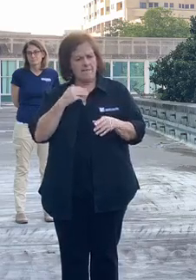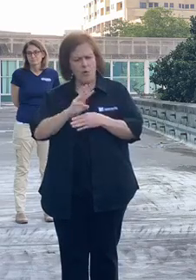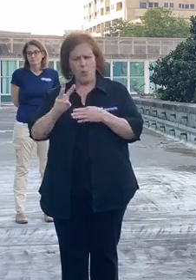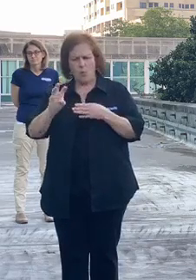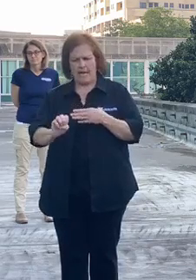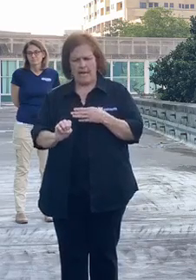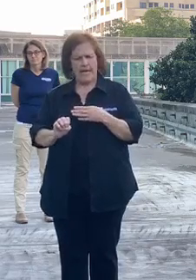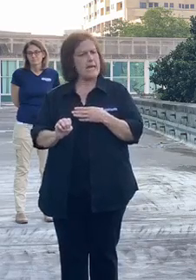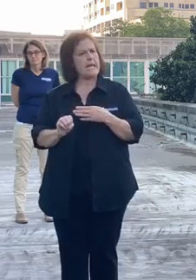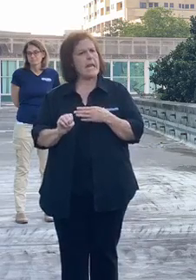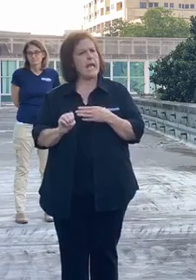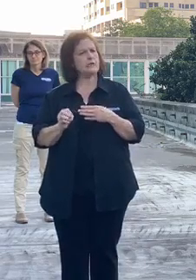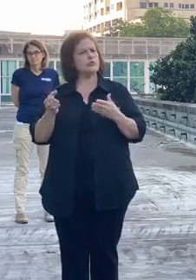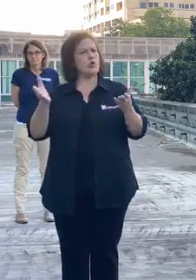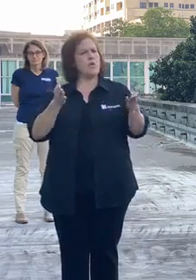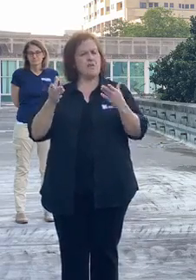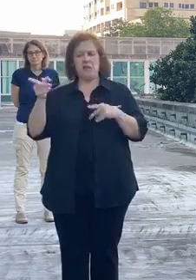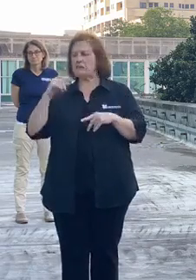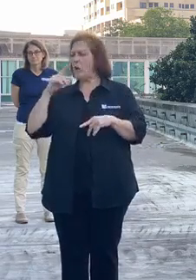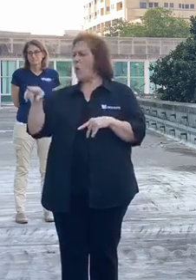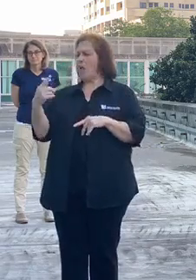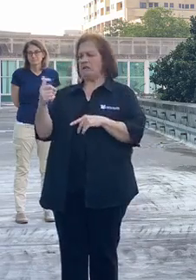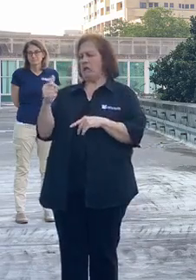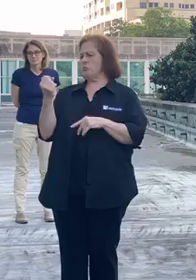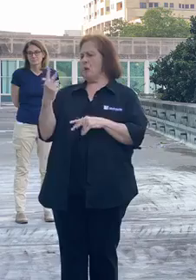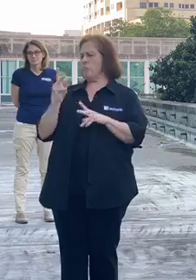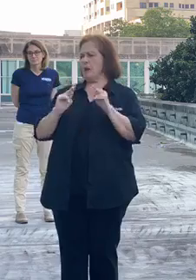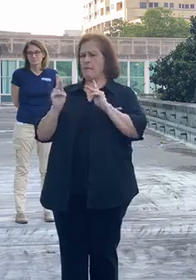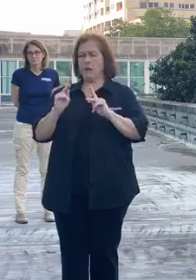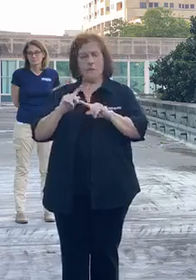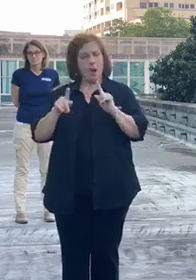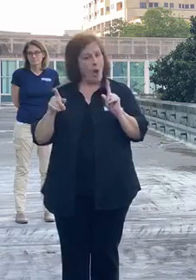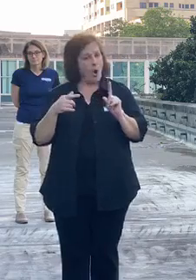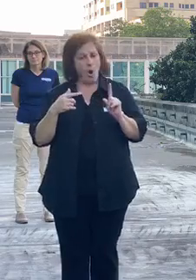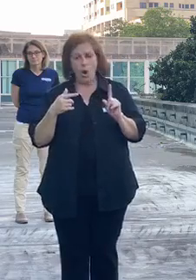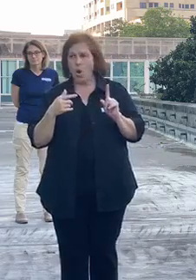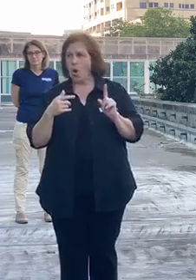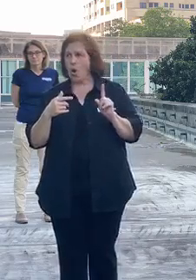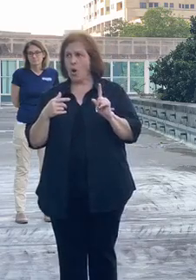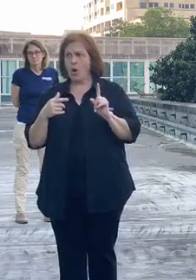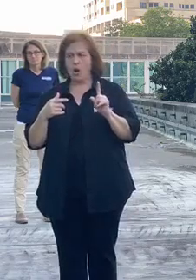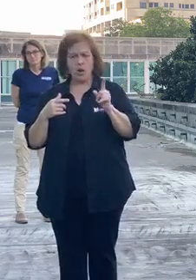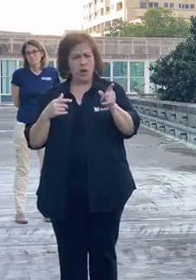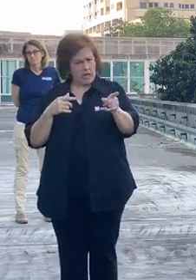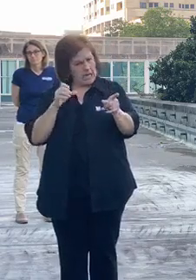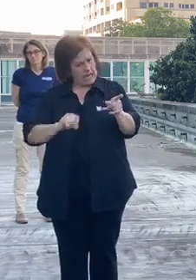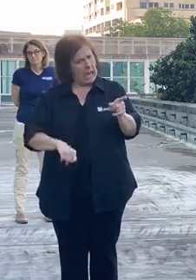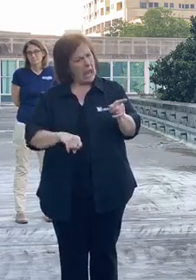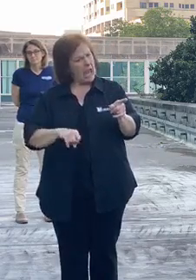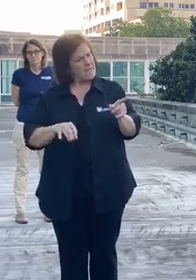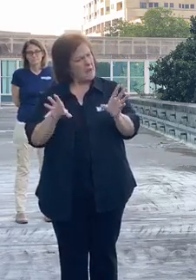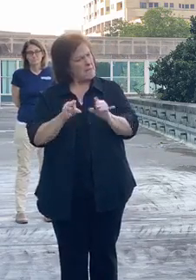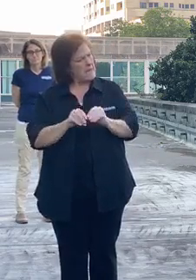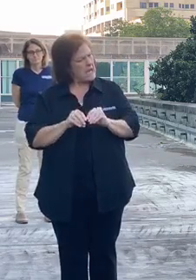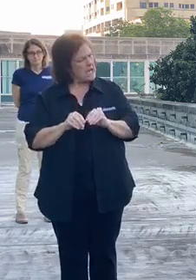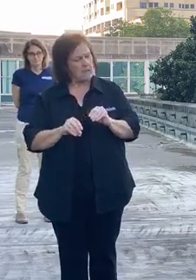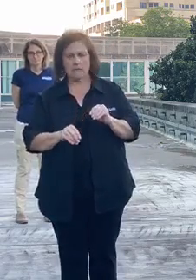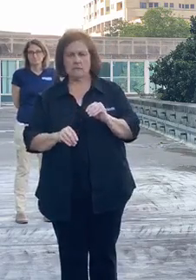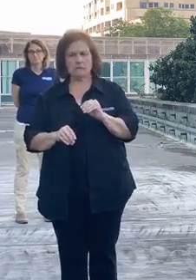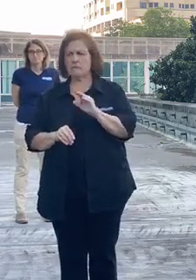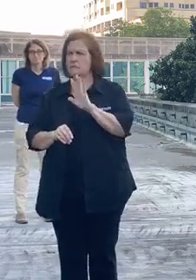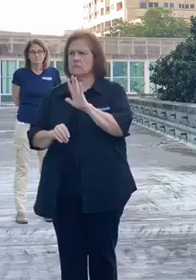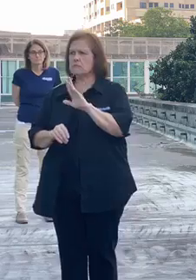only 10 or 12 people. We say they can do that, but it's still working. We say